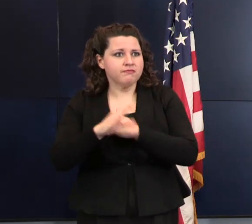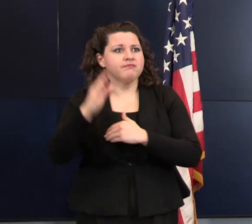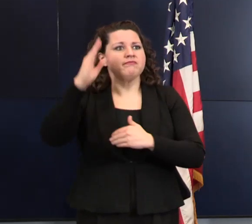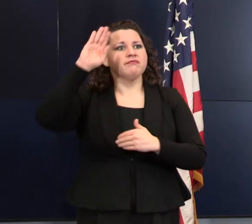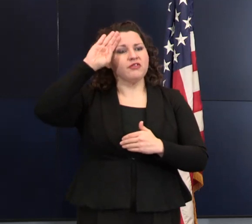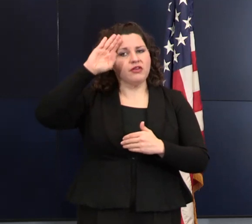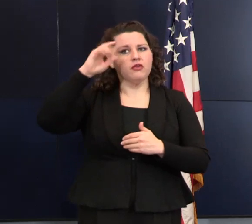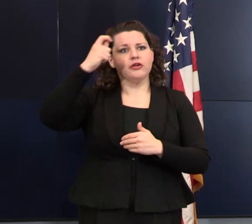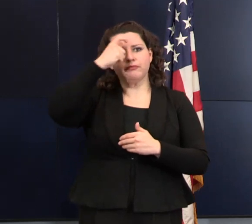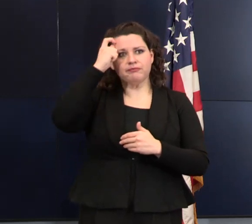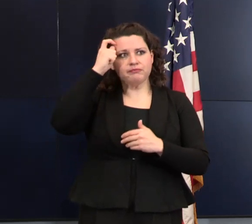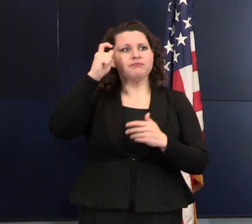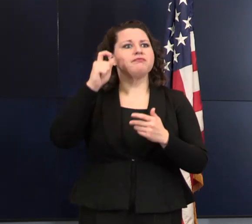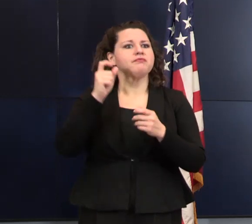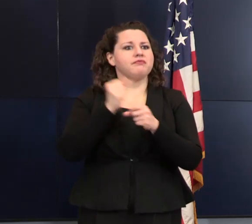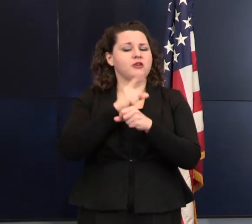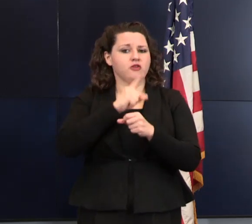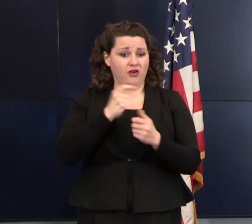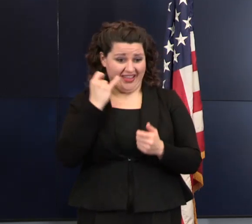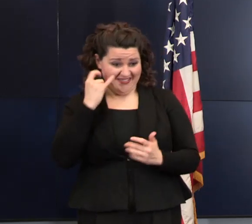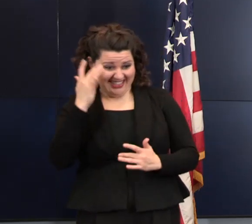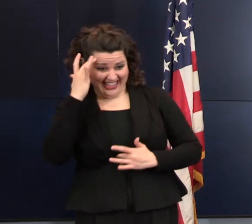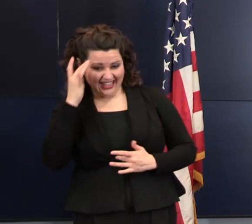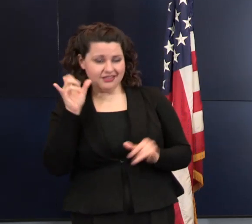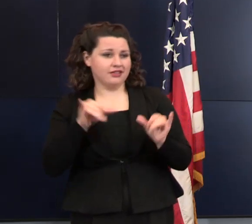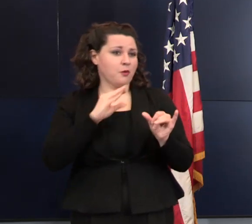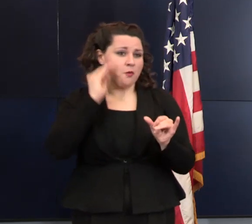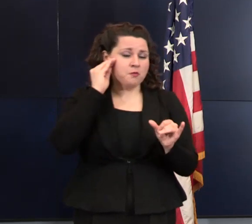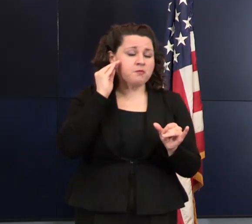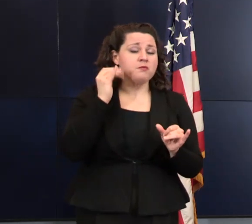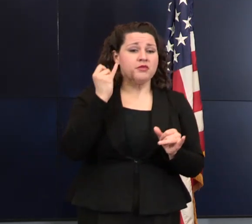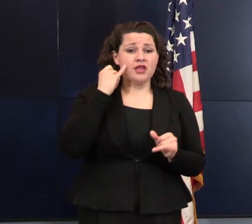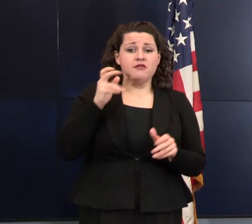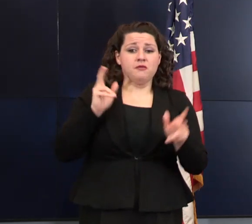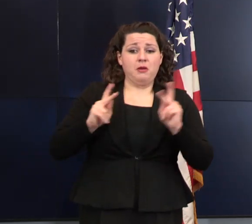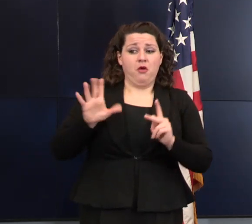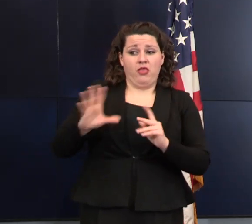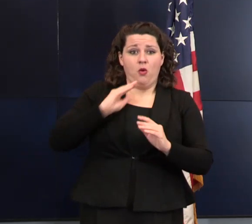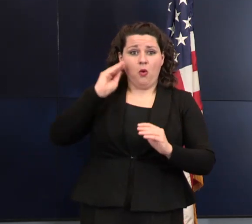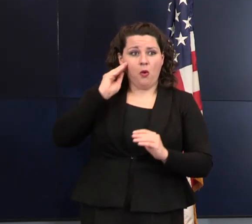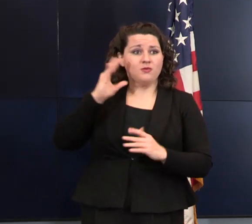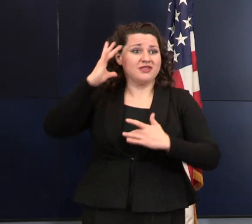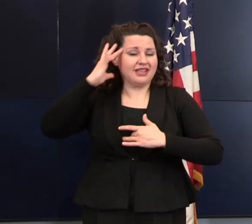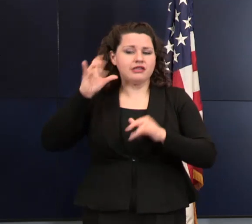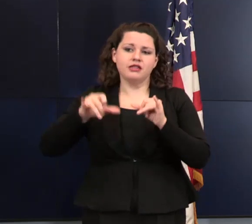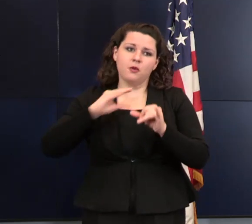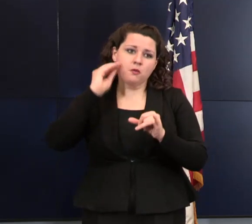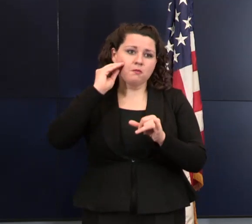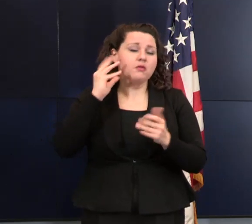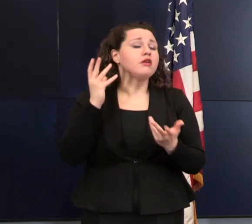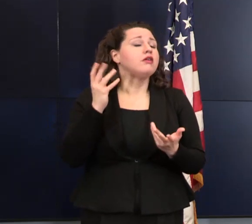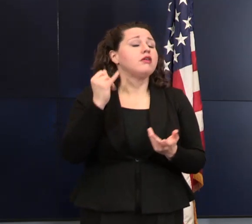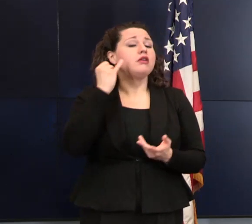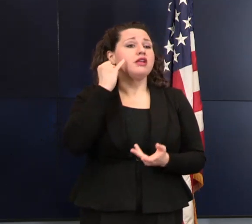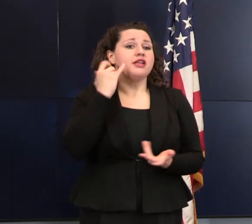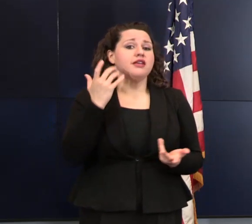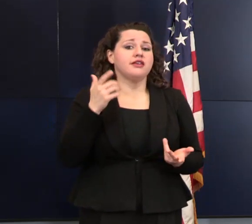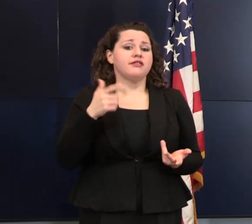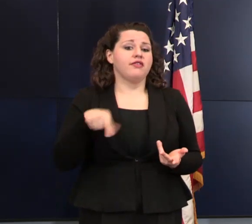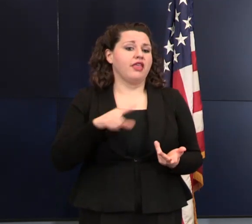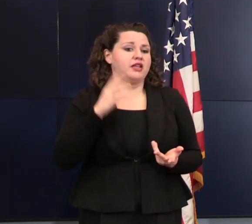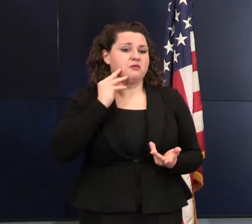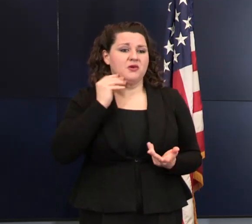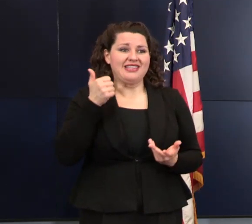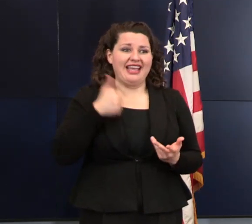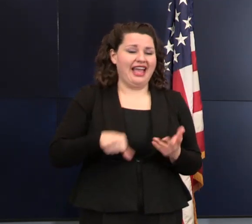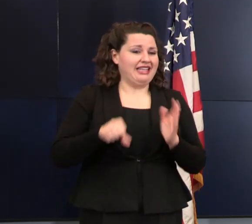employees know that if they're sick, stay home. If anybody in their household is sick, to stay home. If they're experiencing any